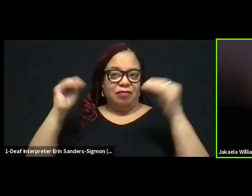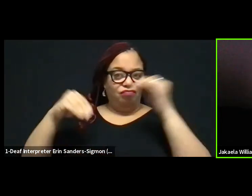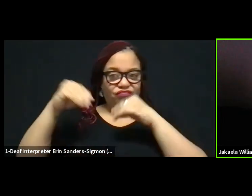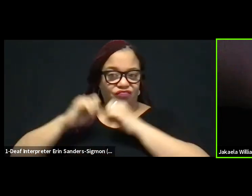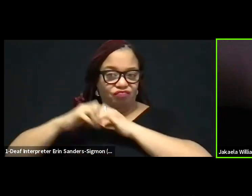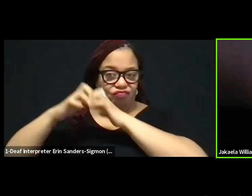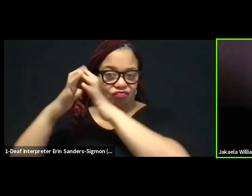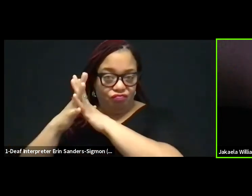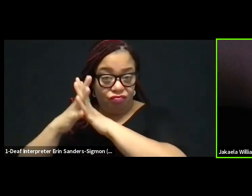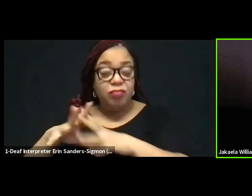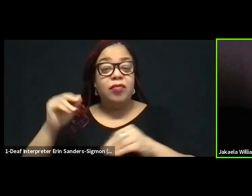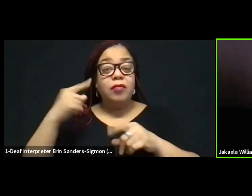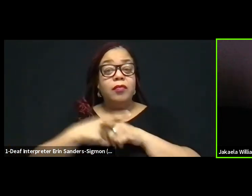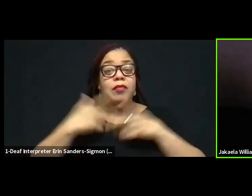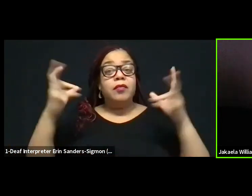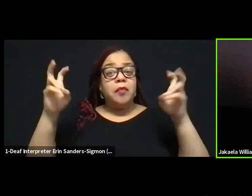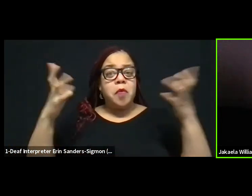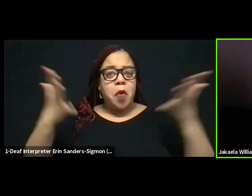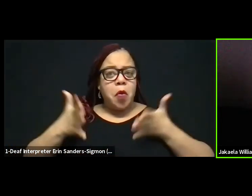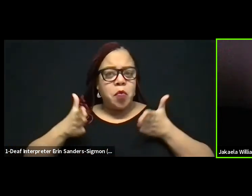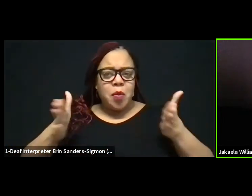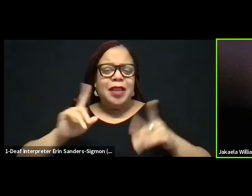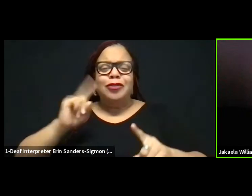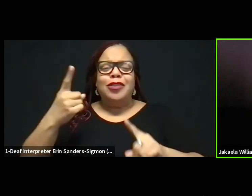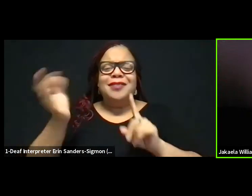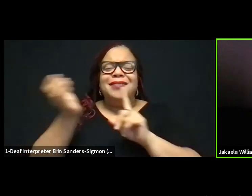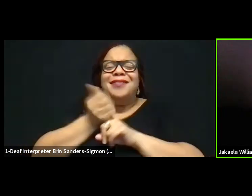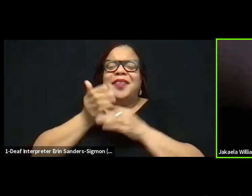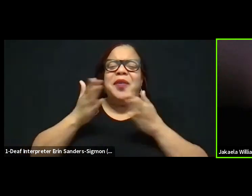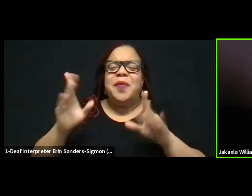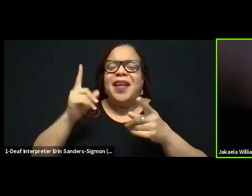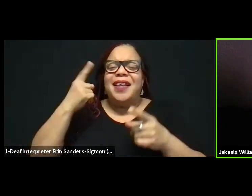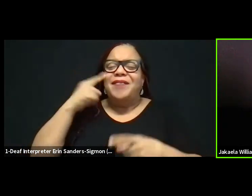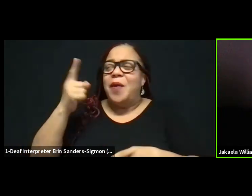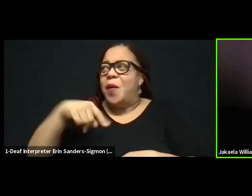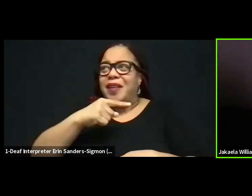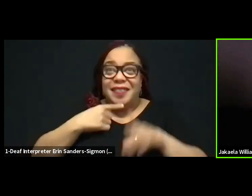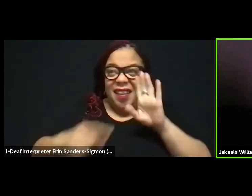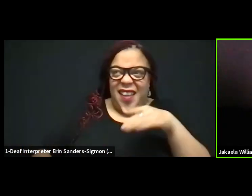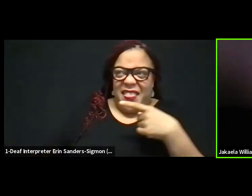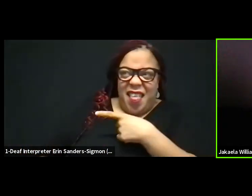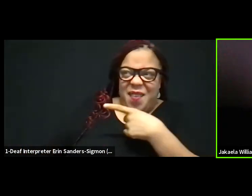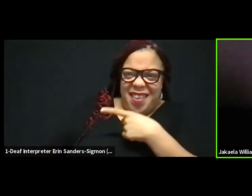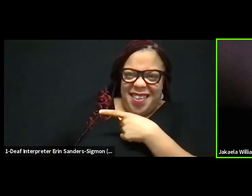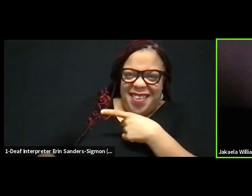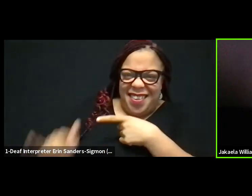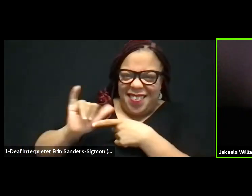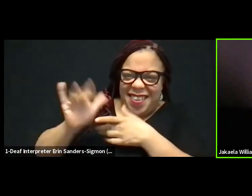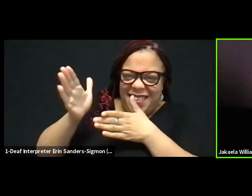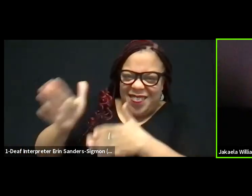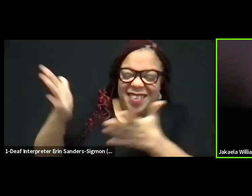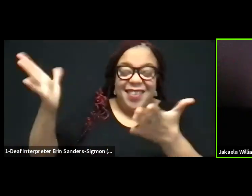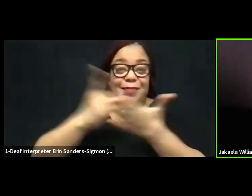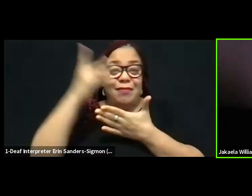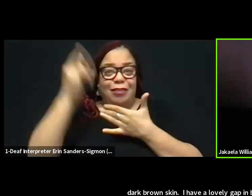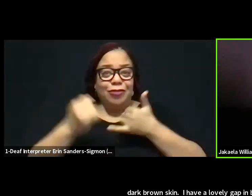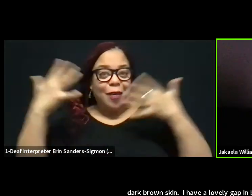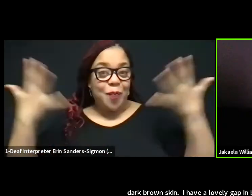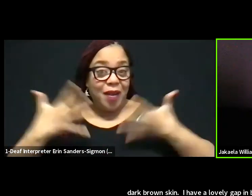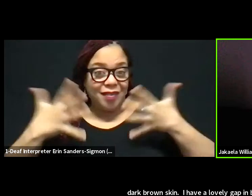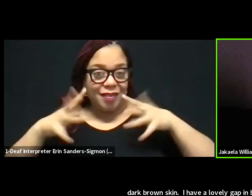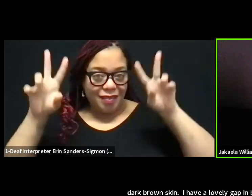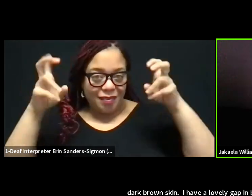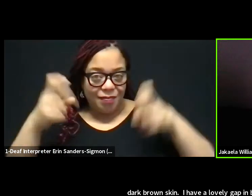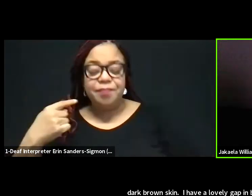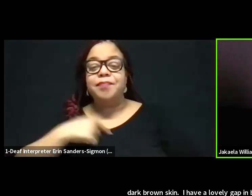skin. I have a lovely gap in between the two front of my teeth. And yes, I am encouraging